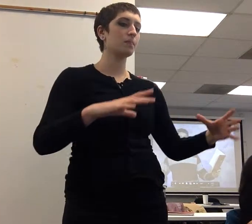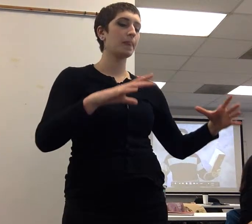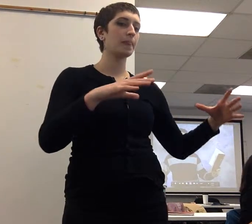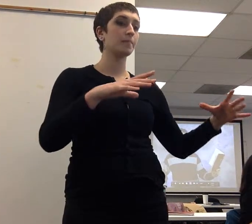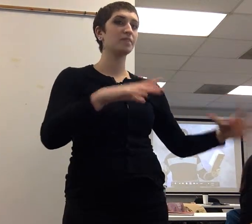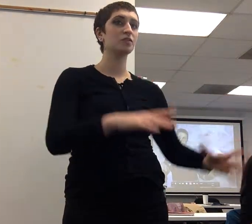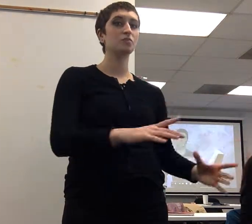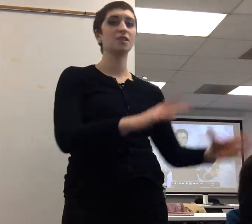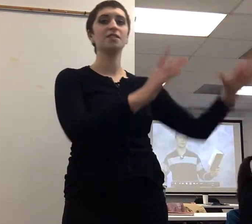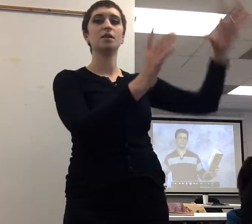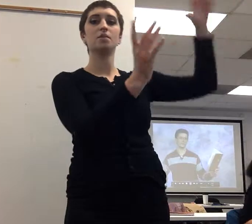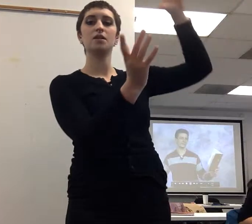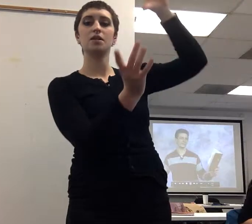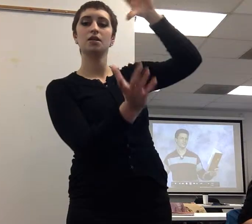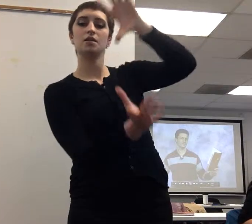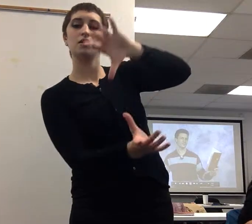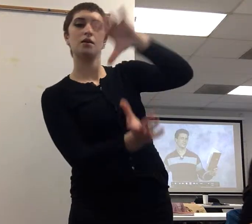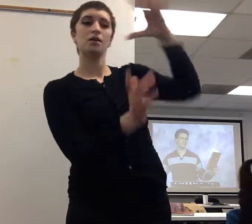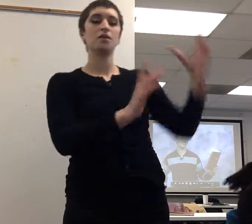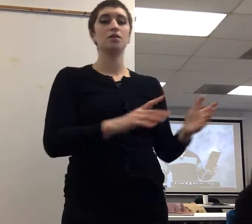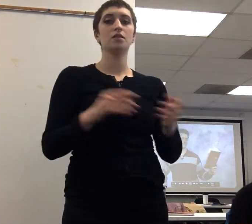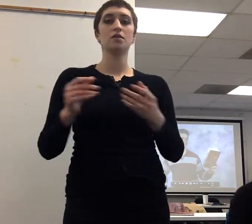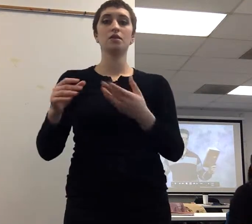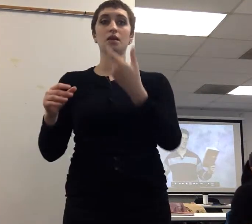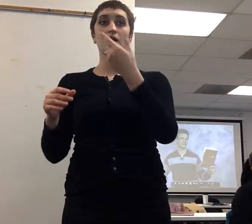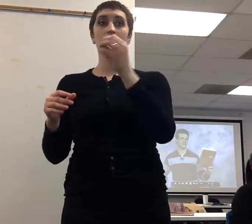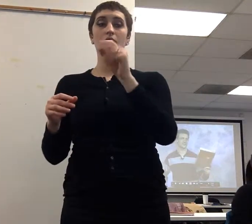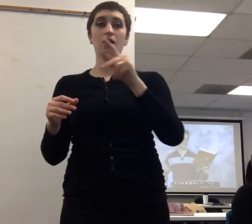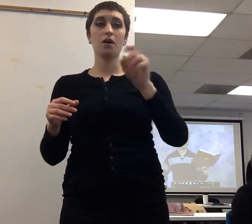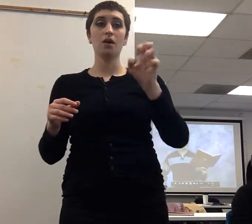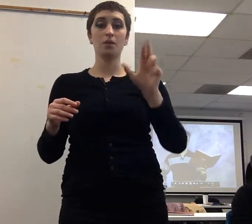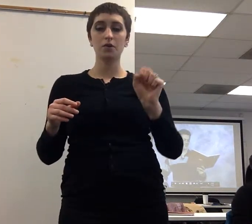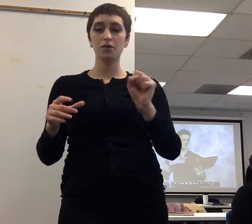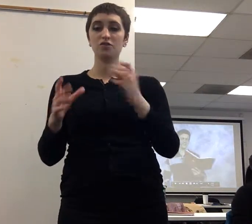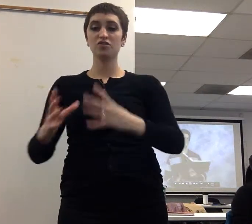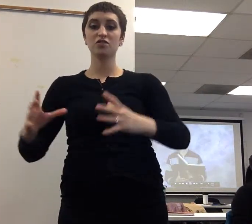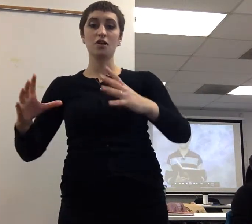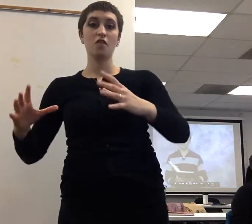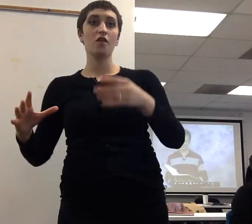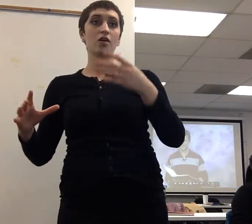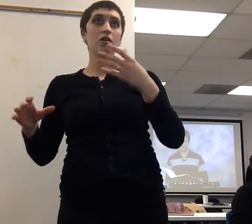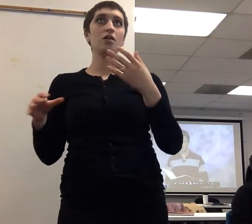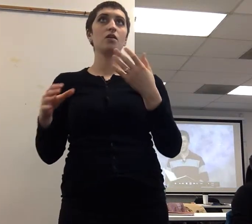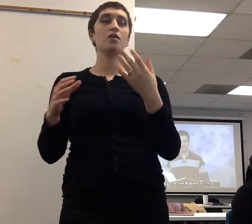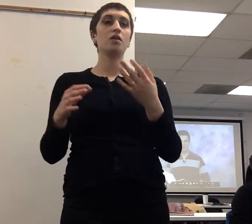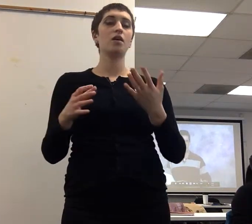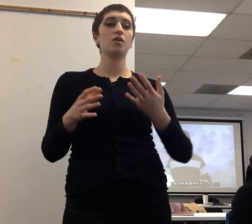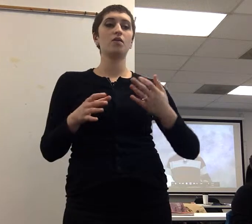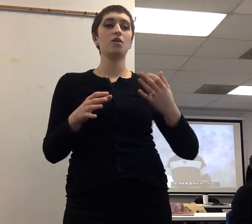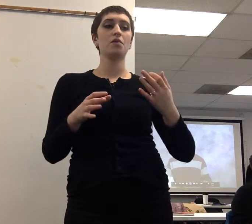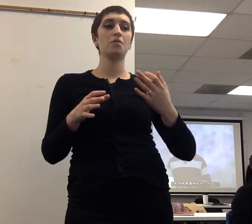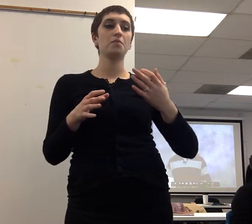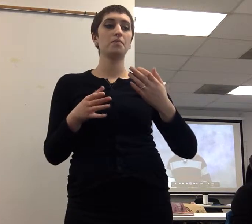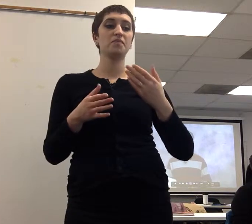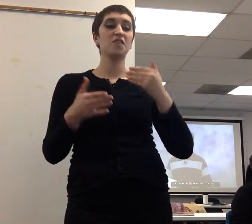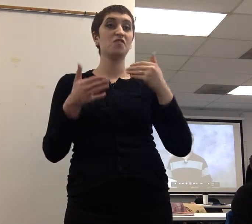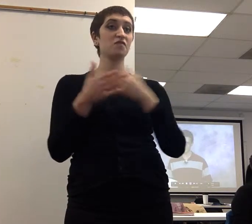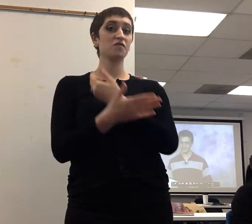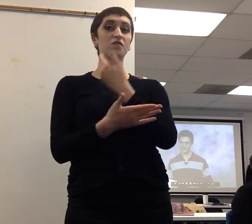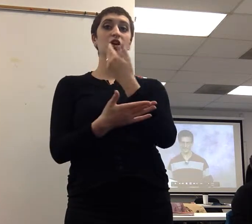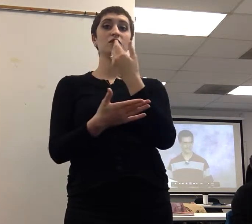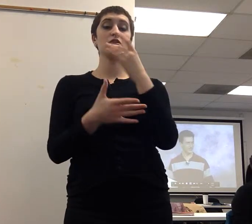sent out for the public's breakfast. And that's just an example of what businesses